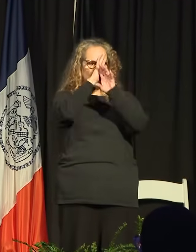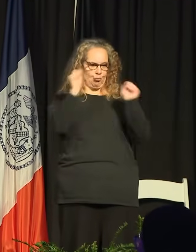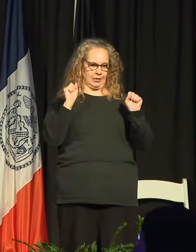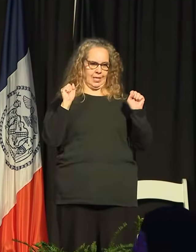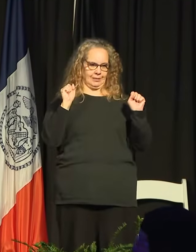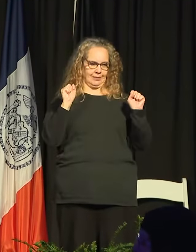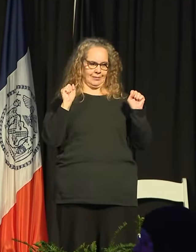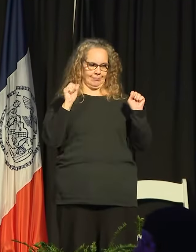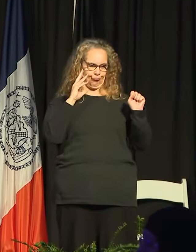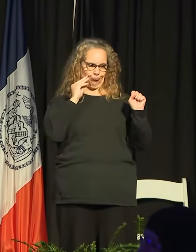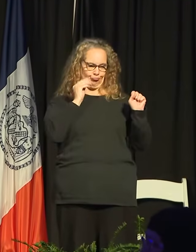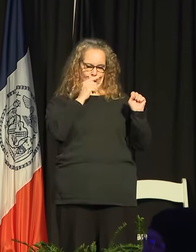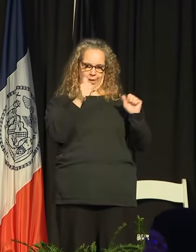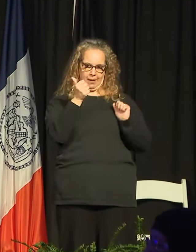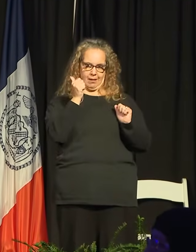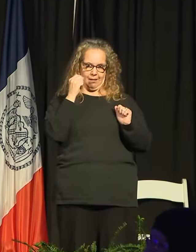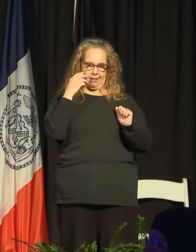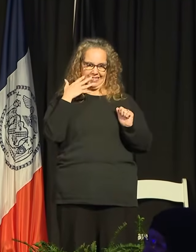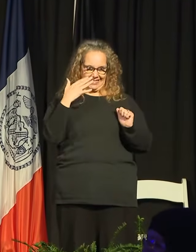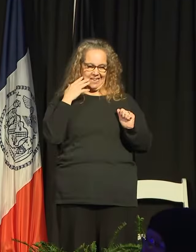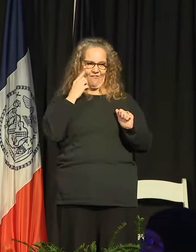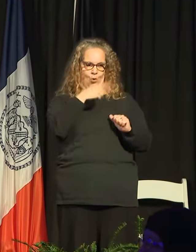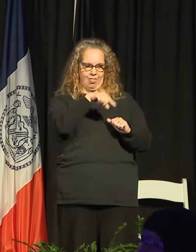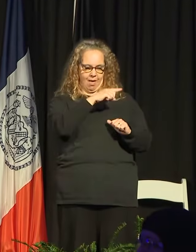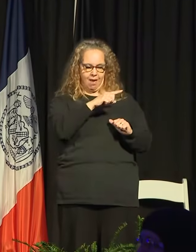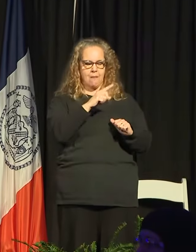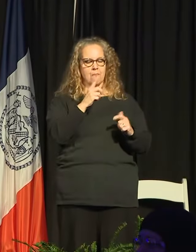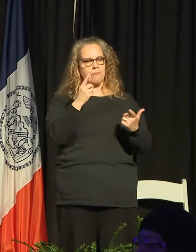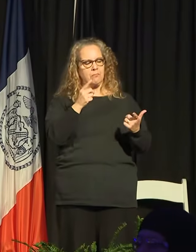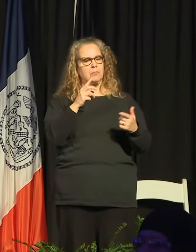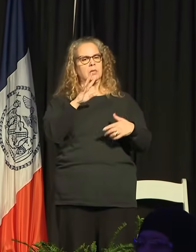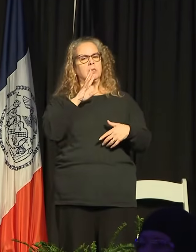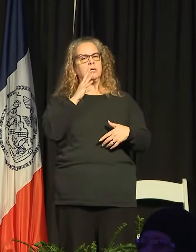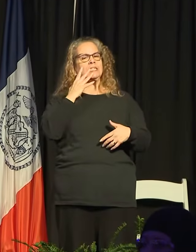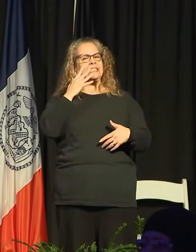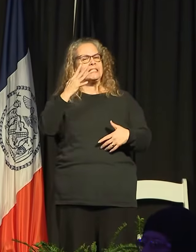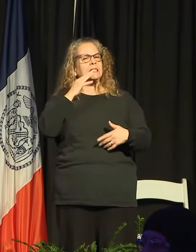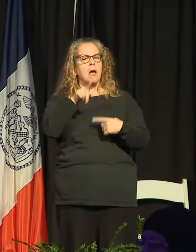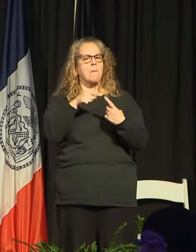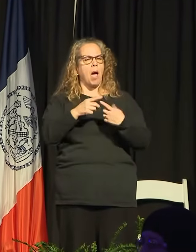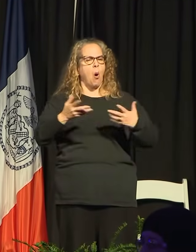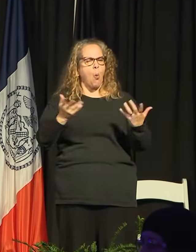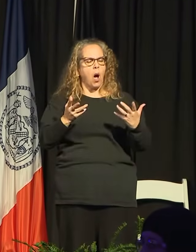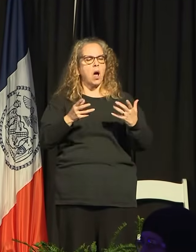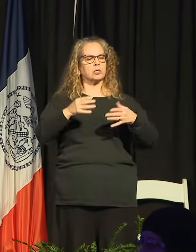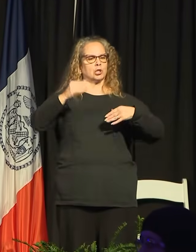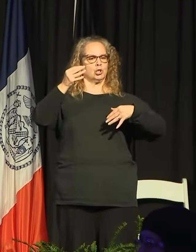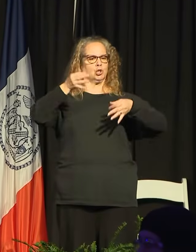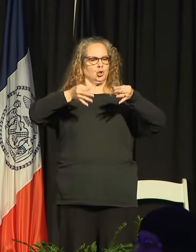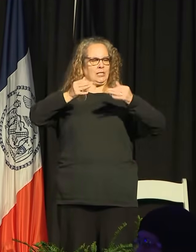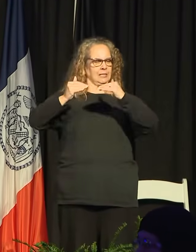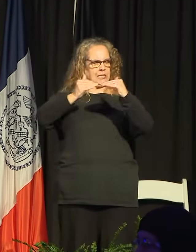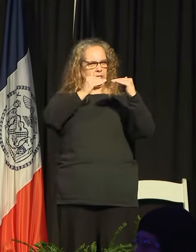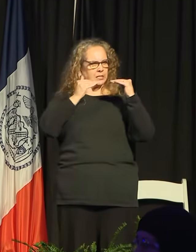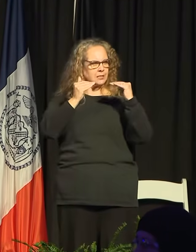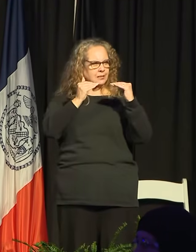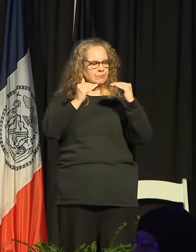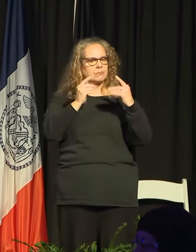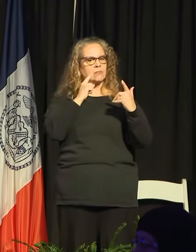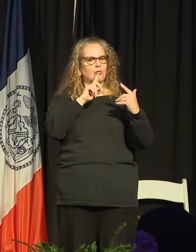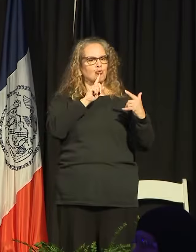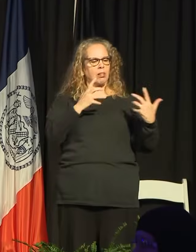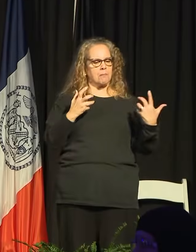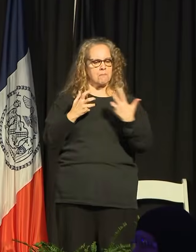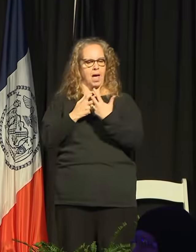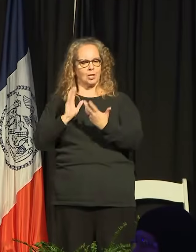justice, resilience, and belonging, themes that connect deeply with our mission at the Mayor's Office